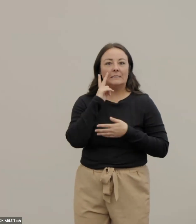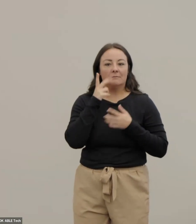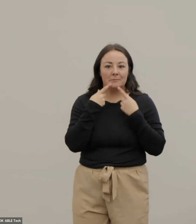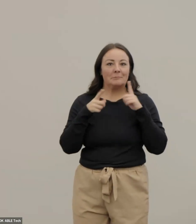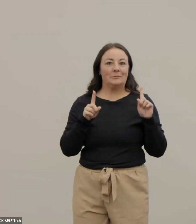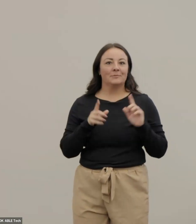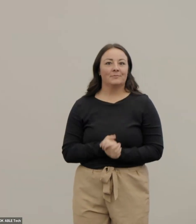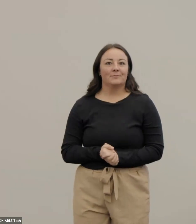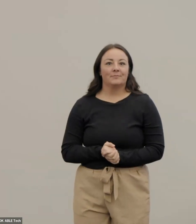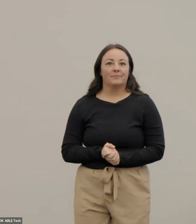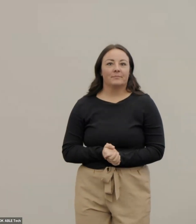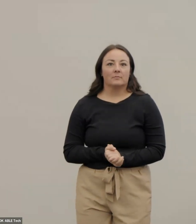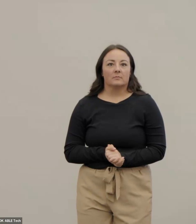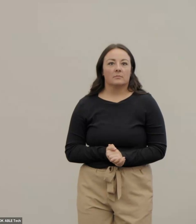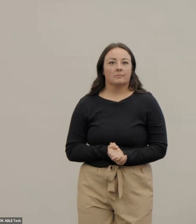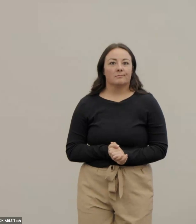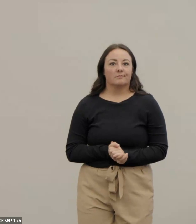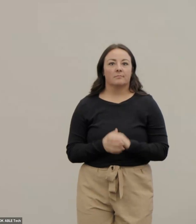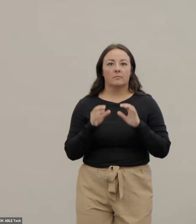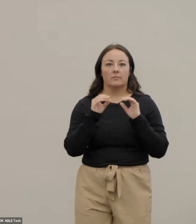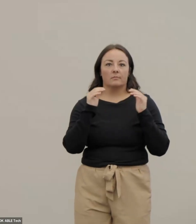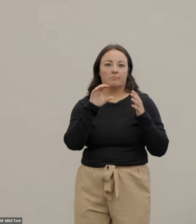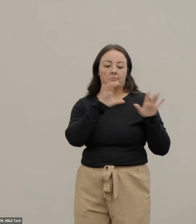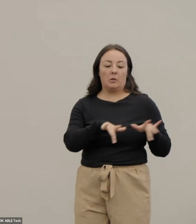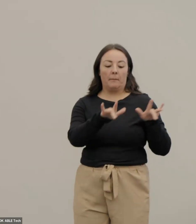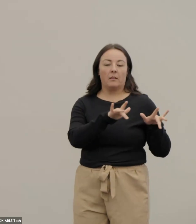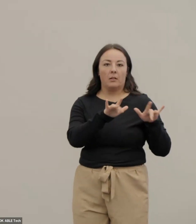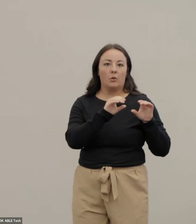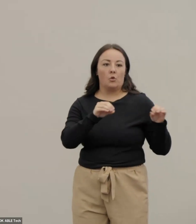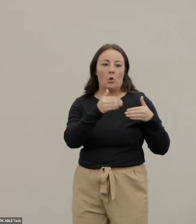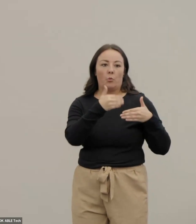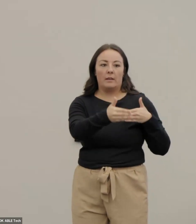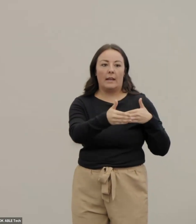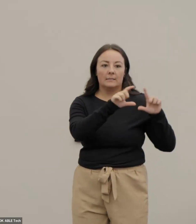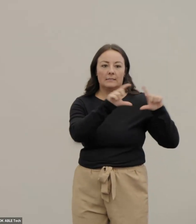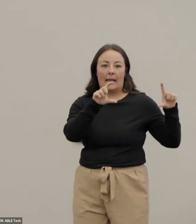oh, Philadelphia. No next heading. No next heading.